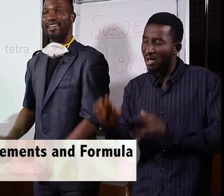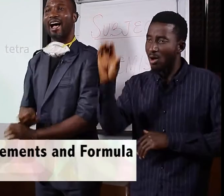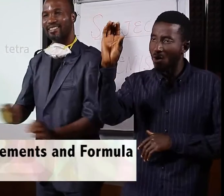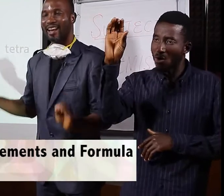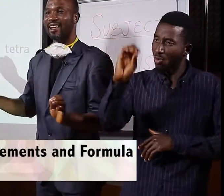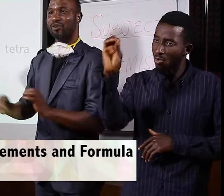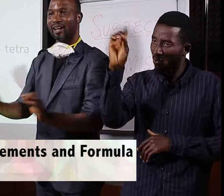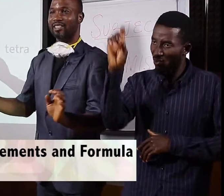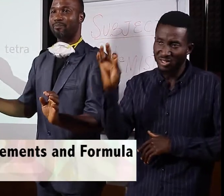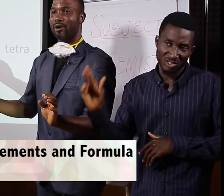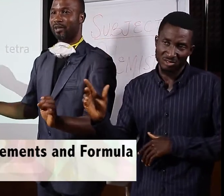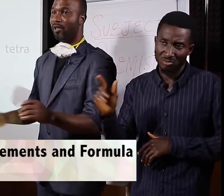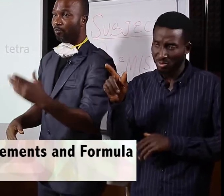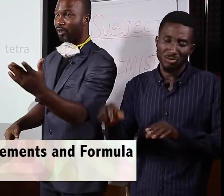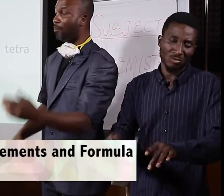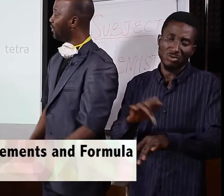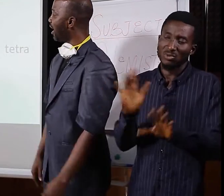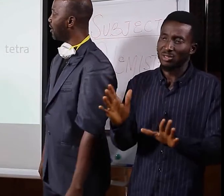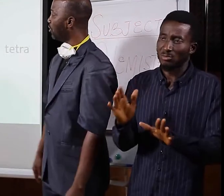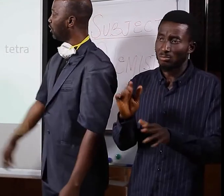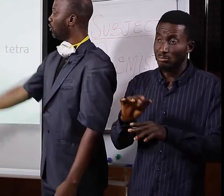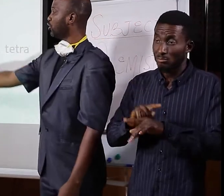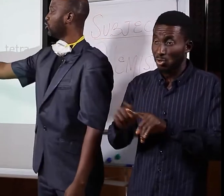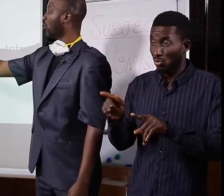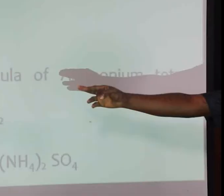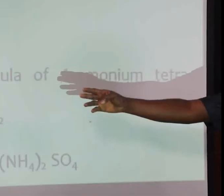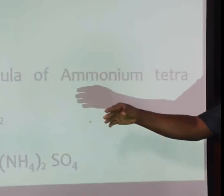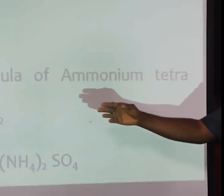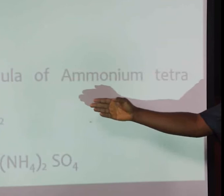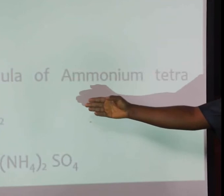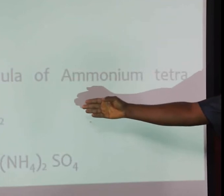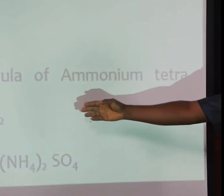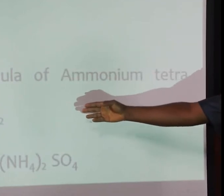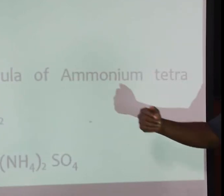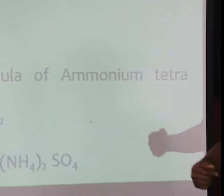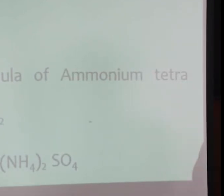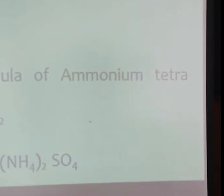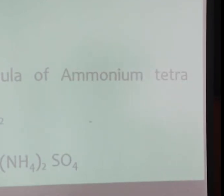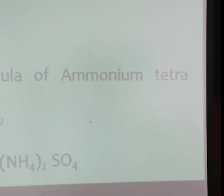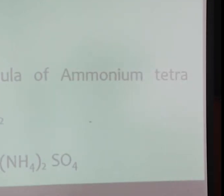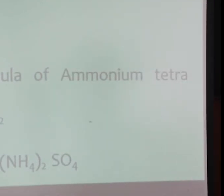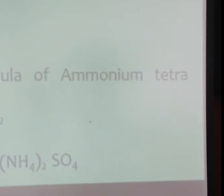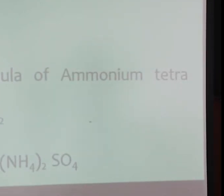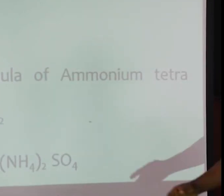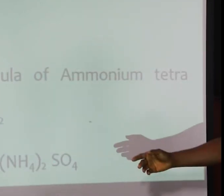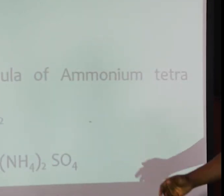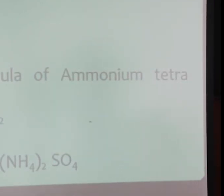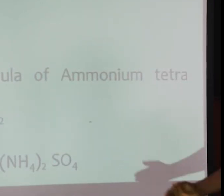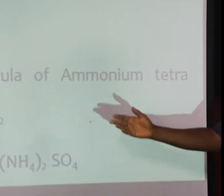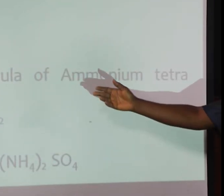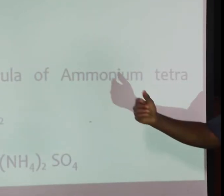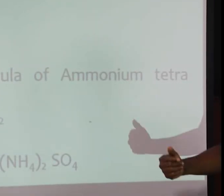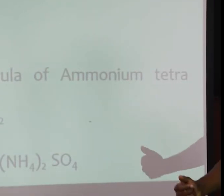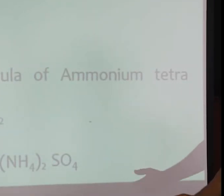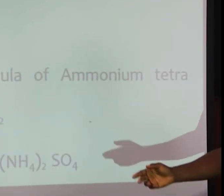oxygen. They are standard. You can't tamper with them. But you can play around with your +1 and -2. How do we do it?